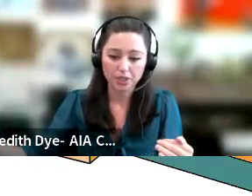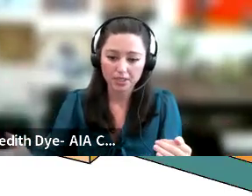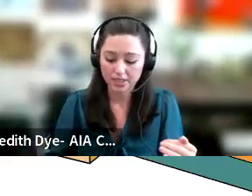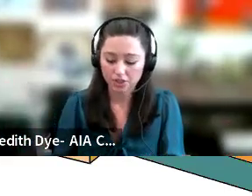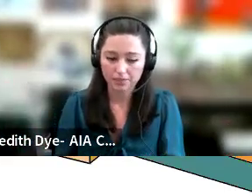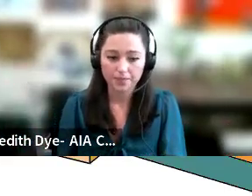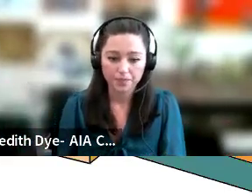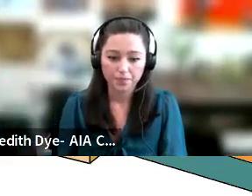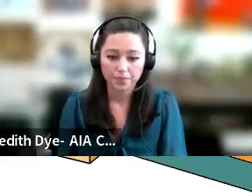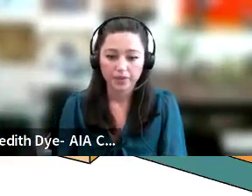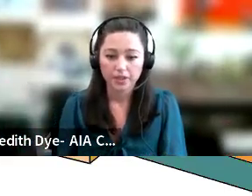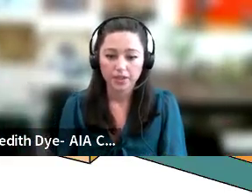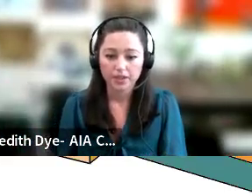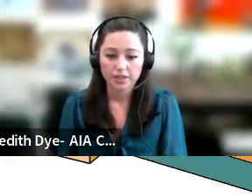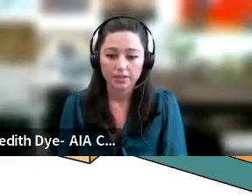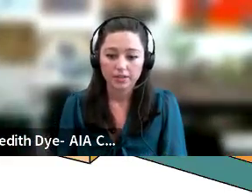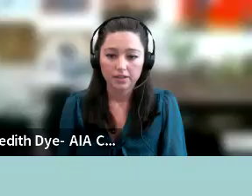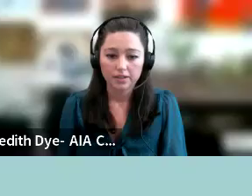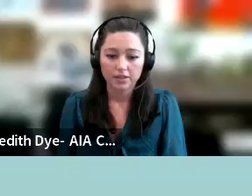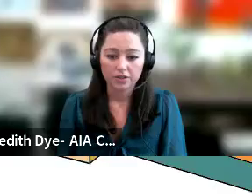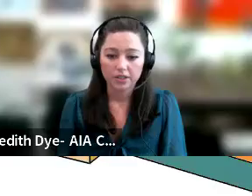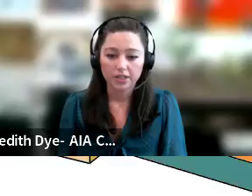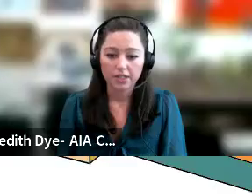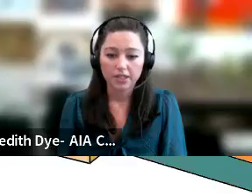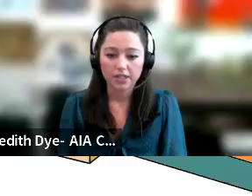your actual presentation.